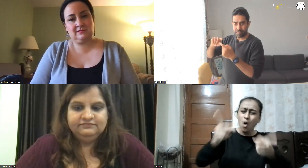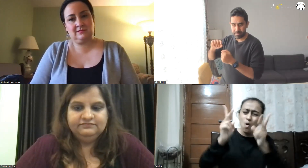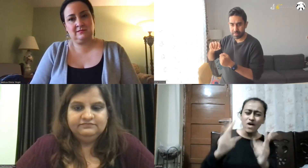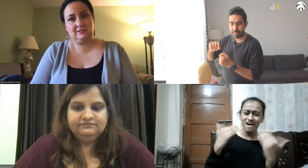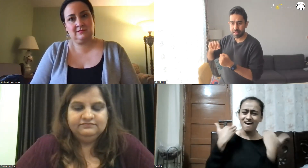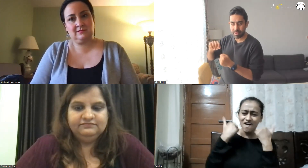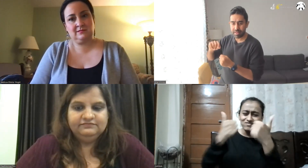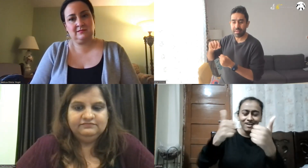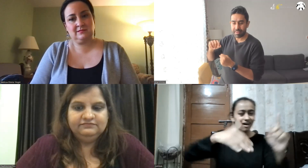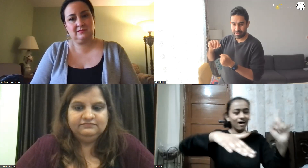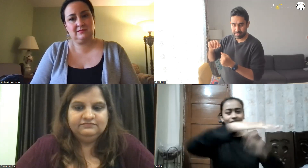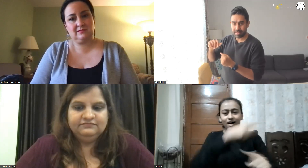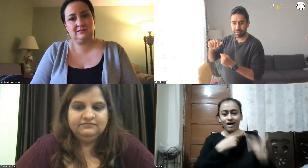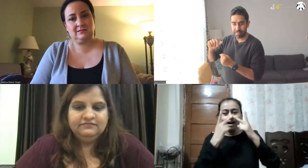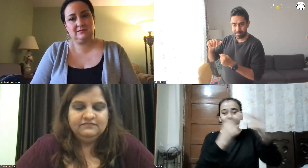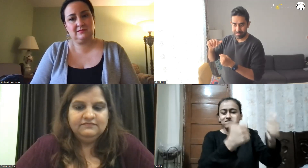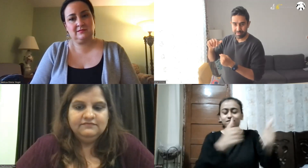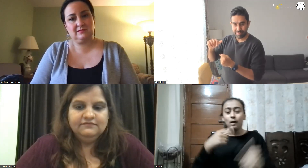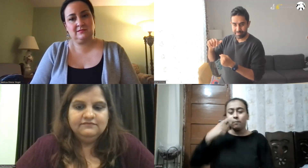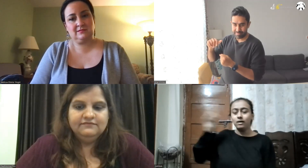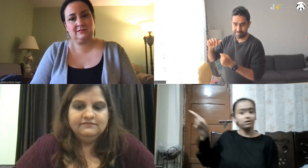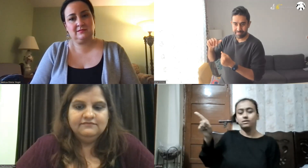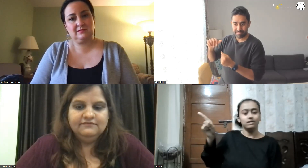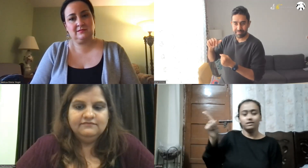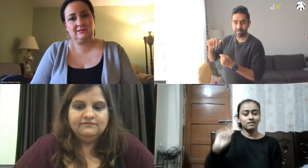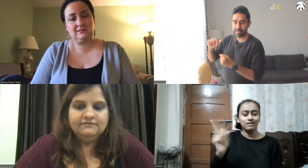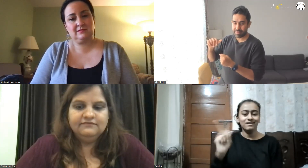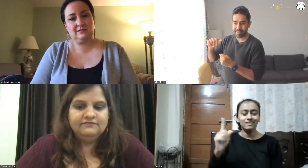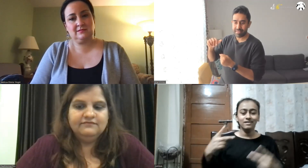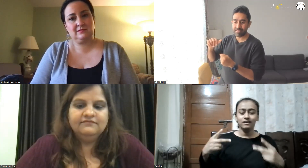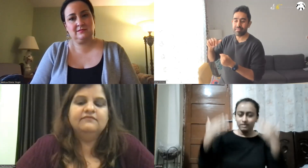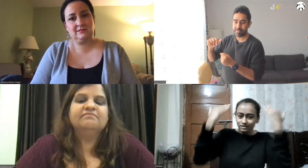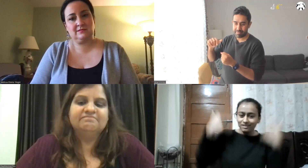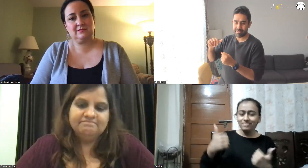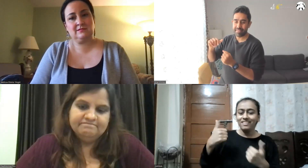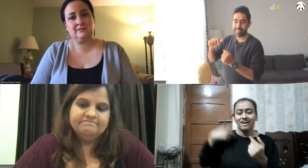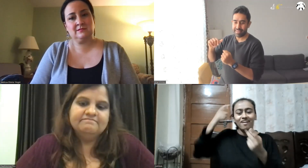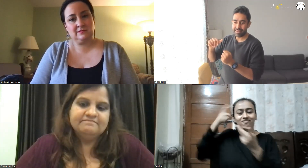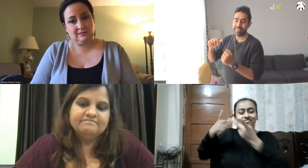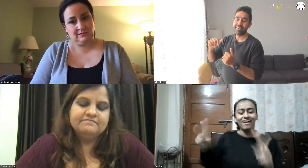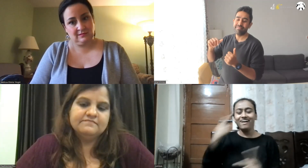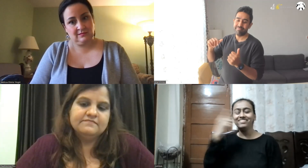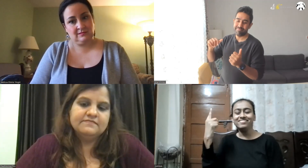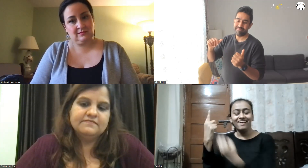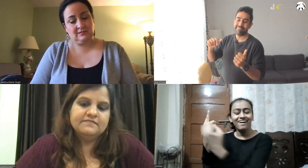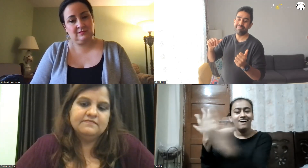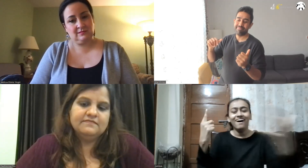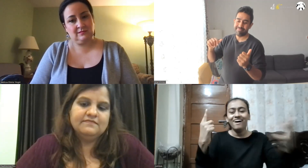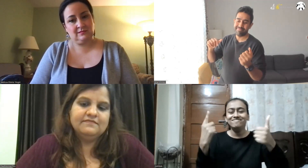I really like that short hairs are really good on my face, and my friends even look even more beautiful when they have